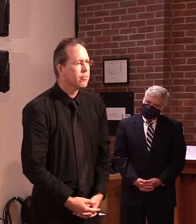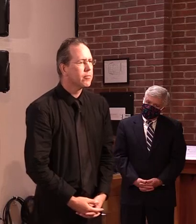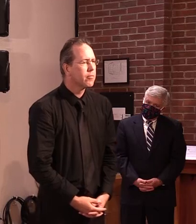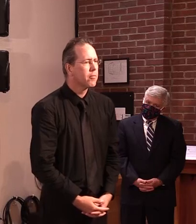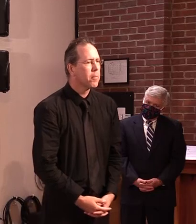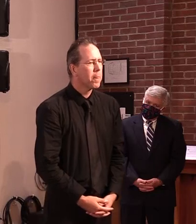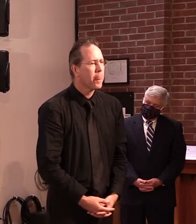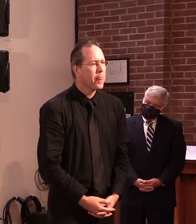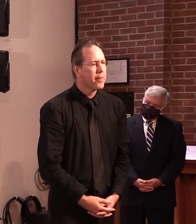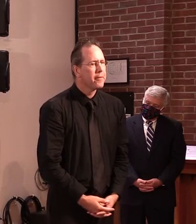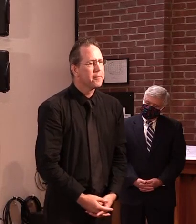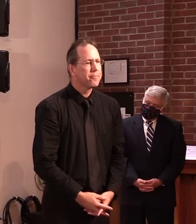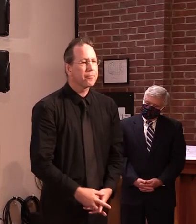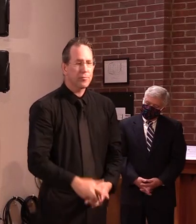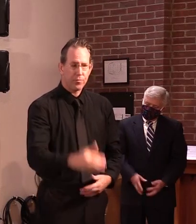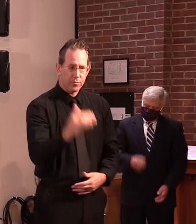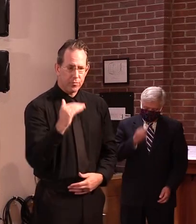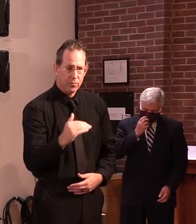All set, Lily?